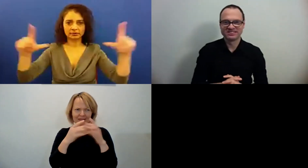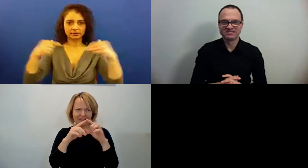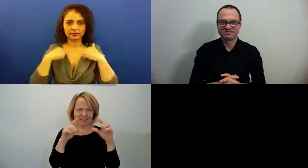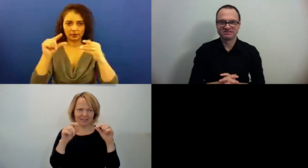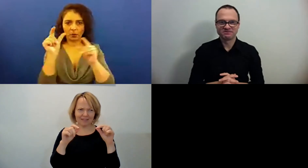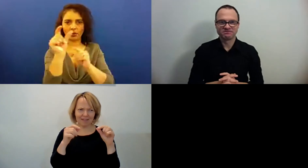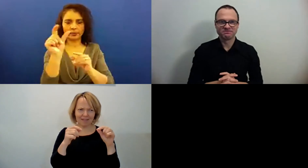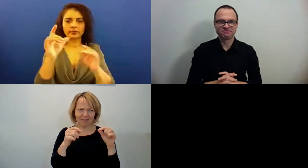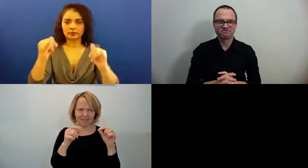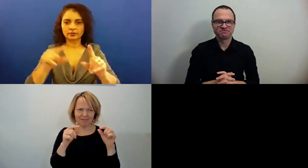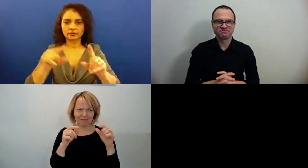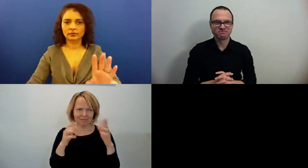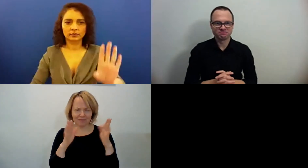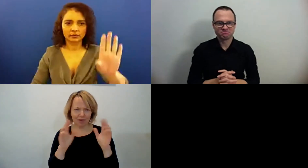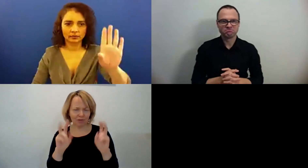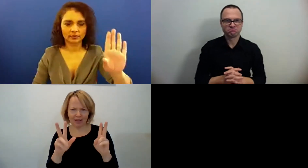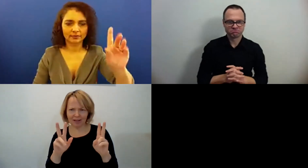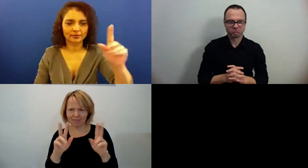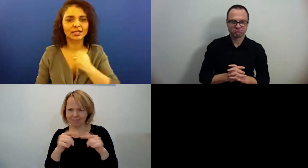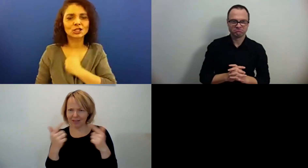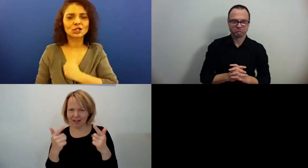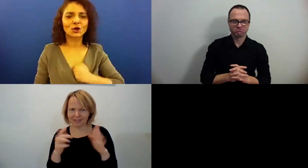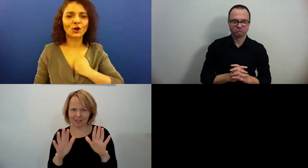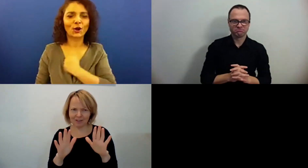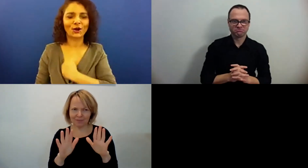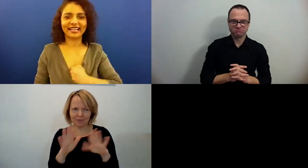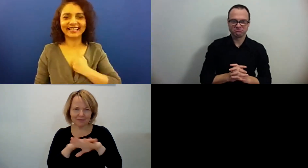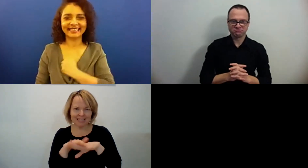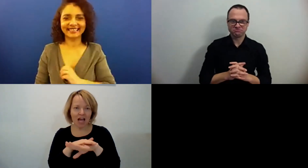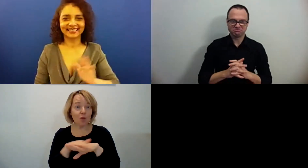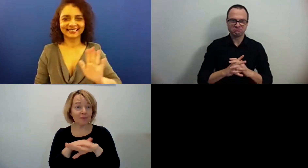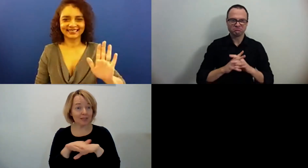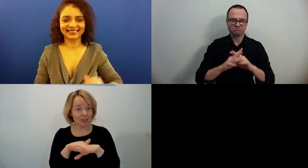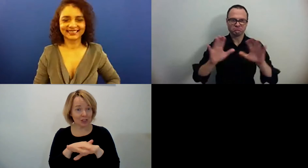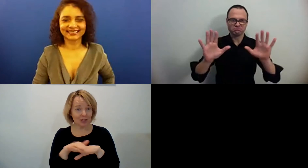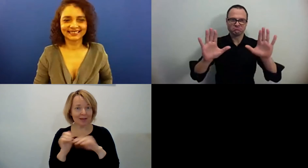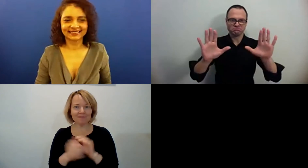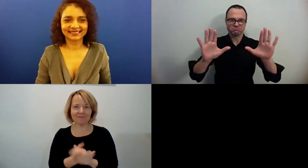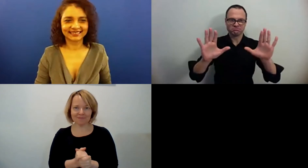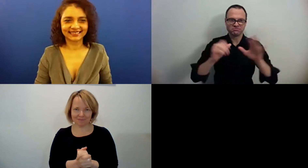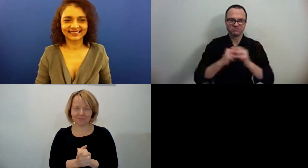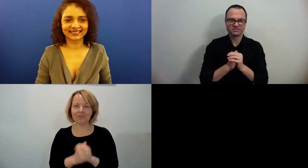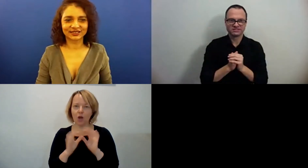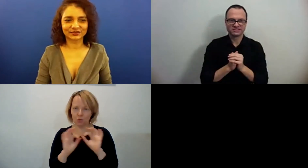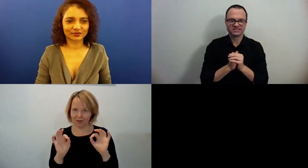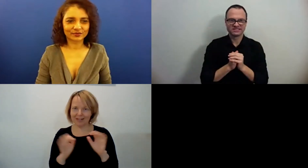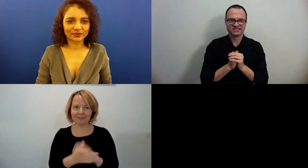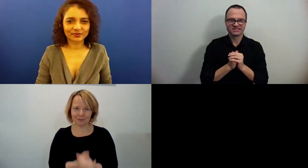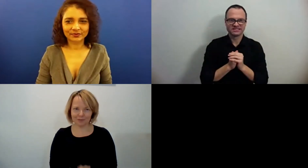This is a bit confusing. I'm on gallery view. I see a lot of people signing now. Apologies for that.